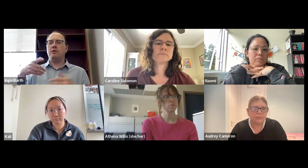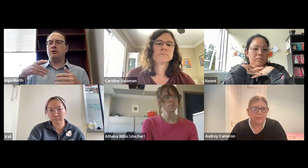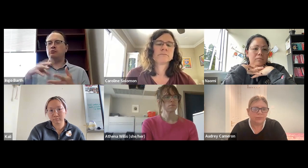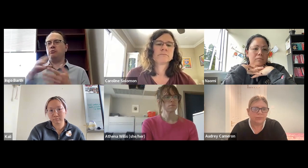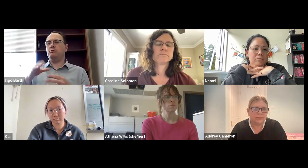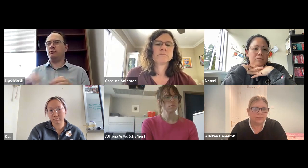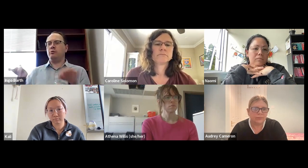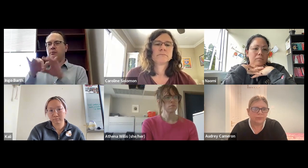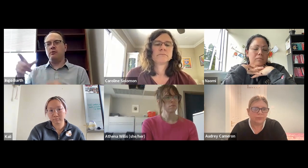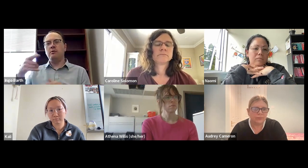be involved.